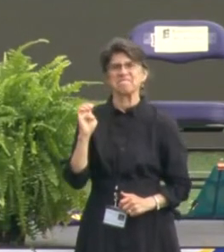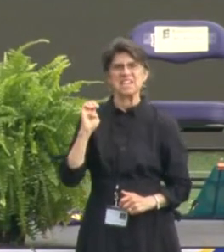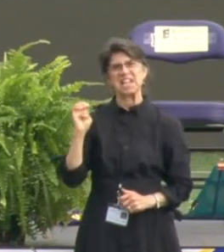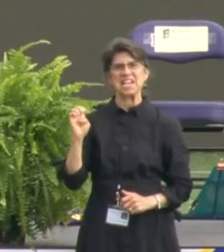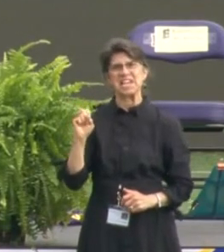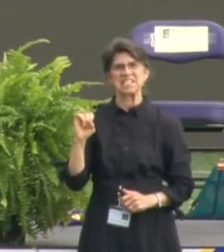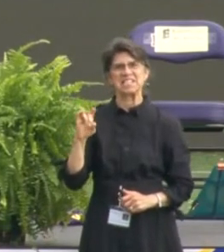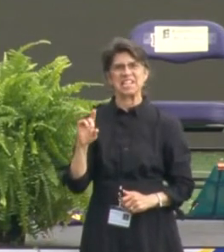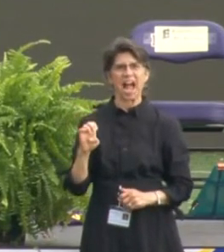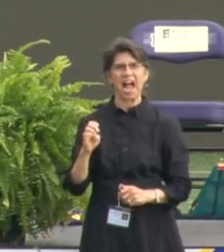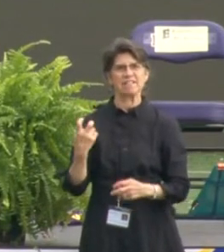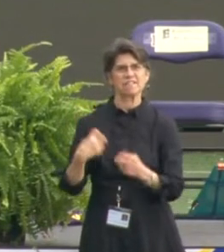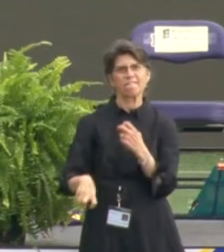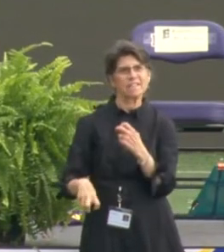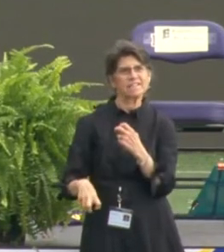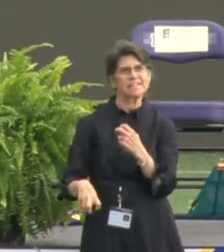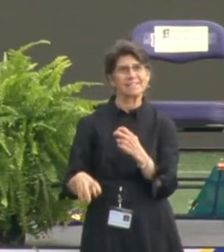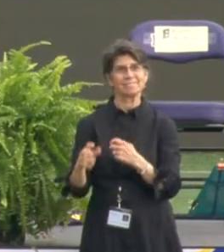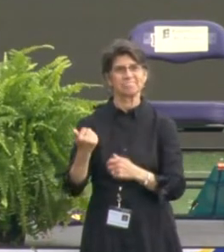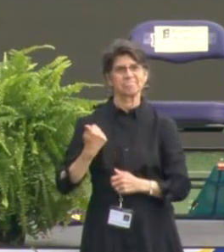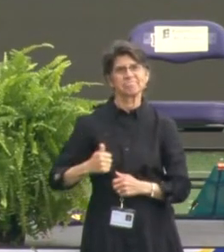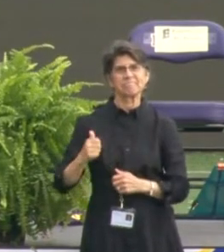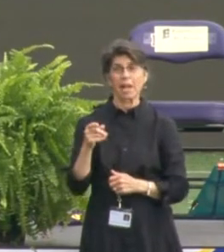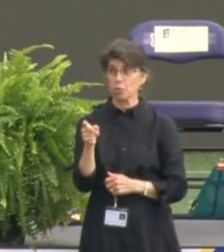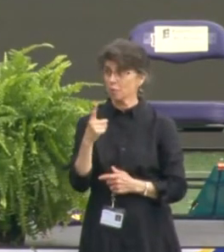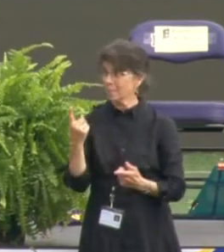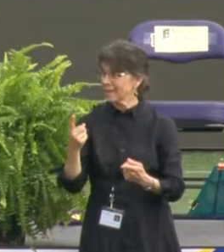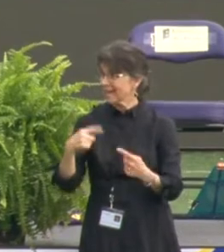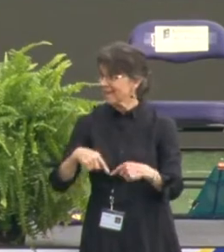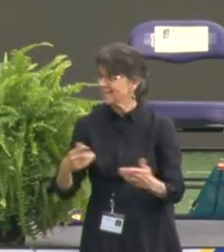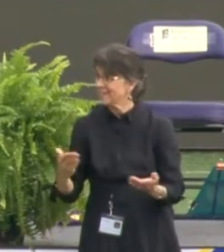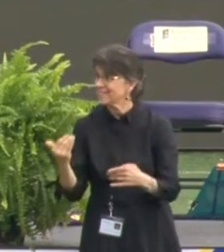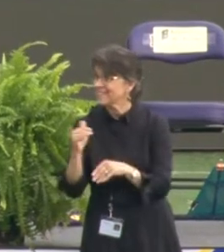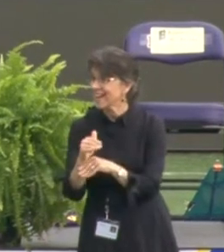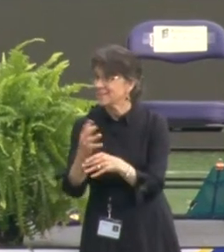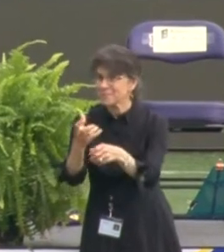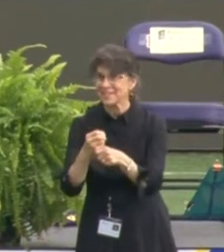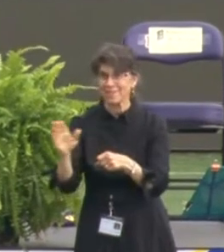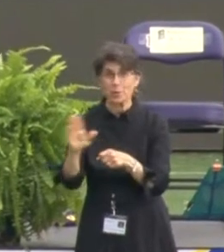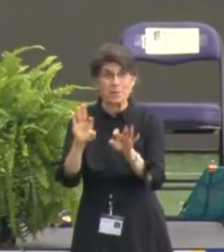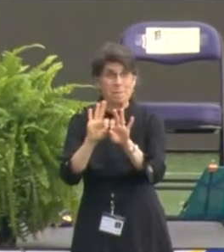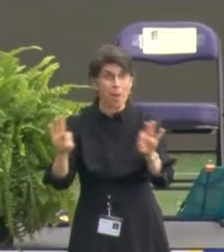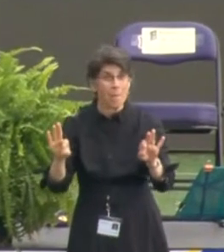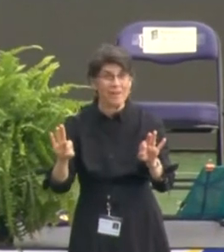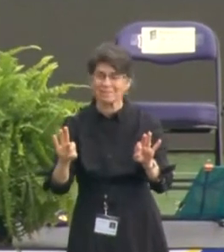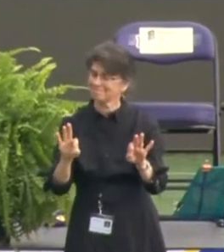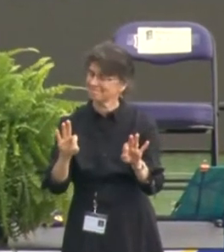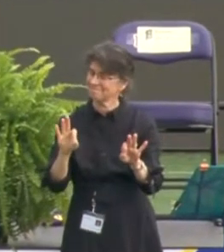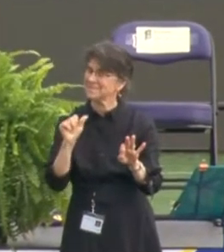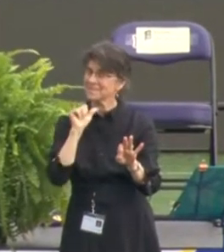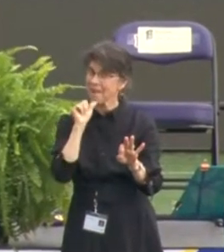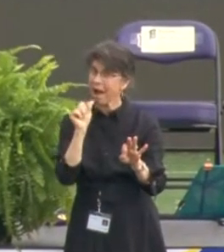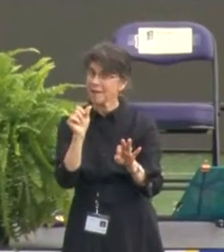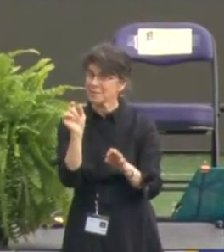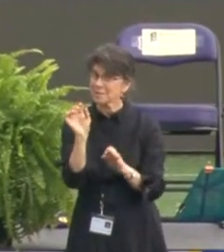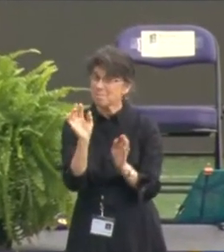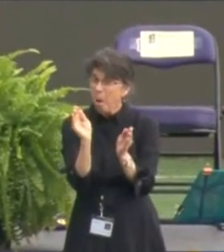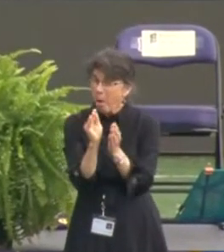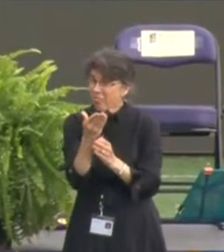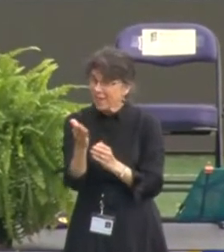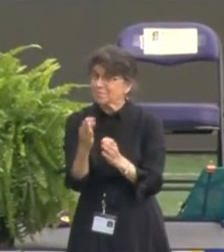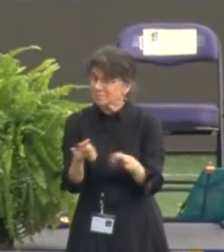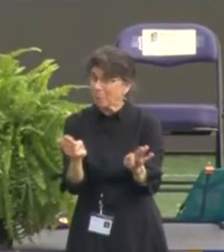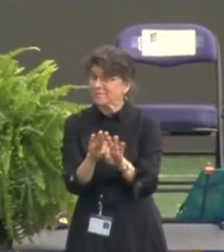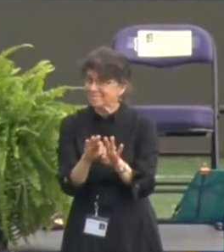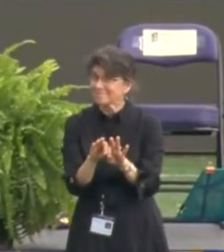toughness. And you have made it here tonight to receive your diplomas, and that is not a small thing this year.